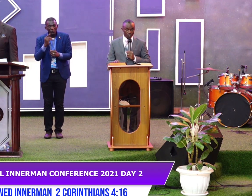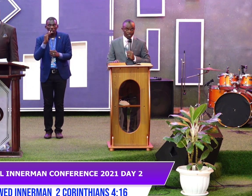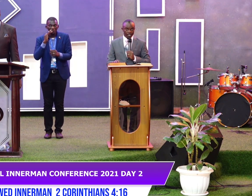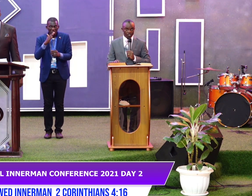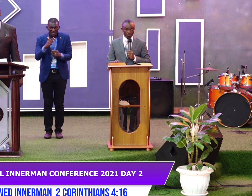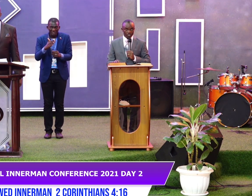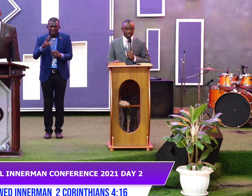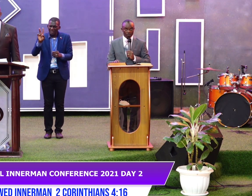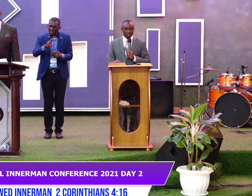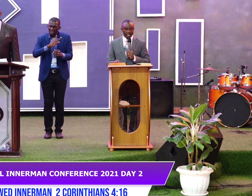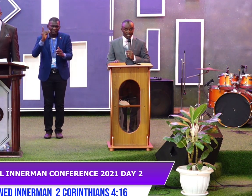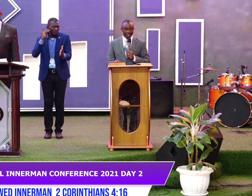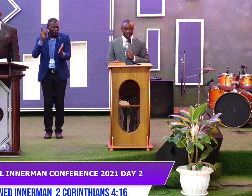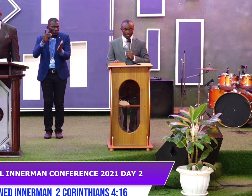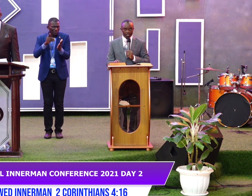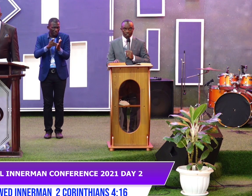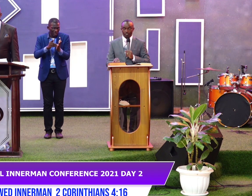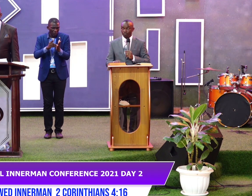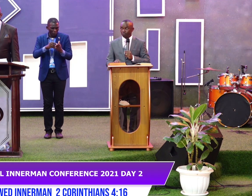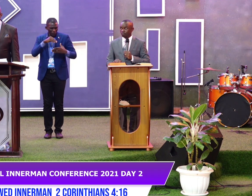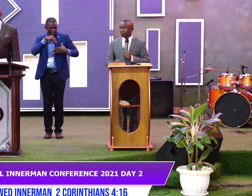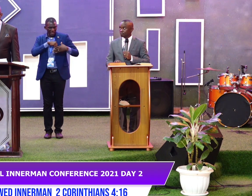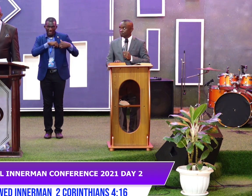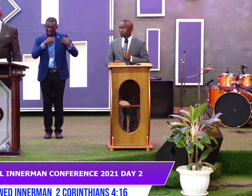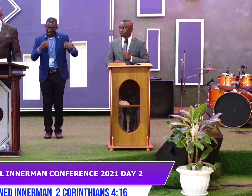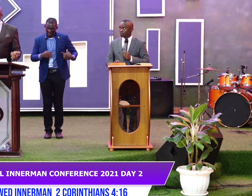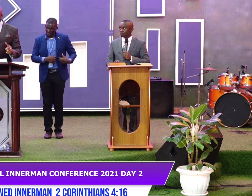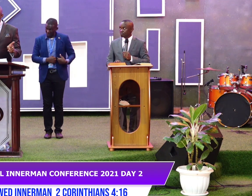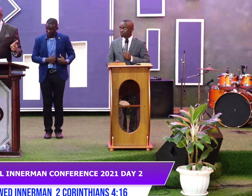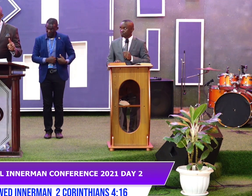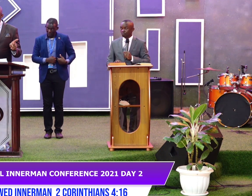will speak like a doctor of the inner hearts.